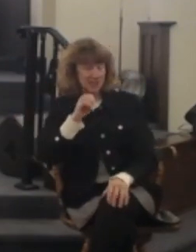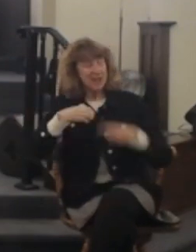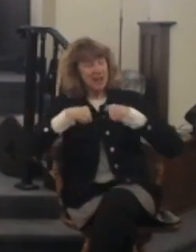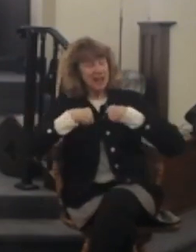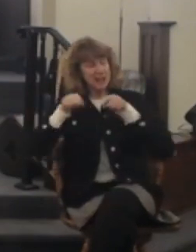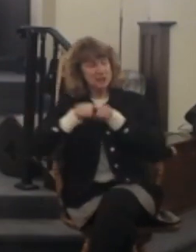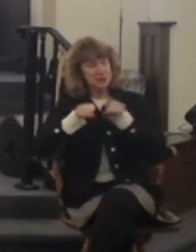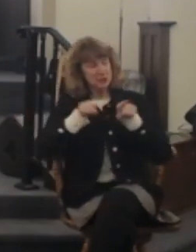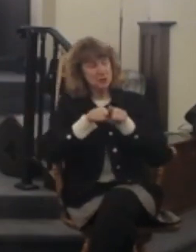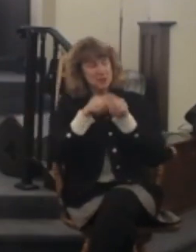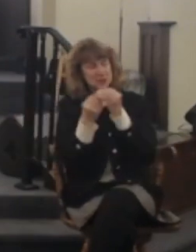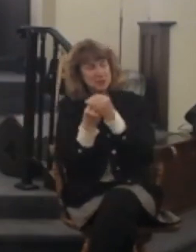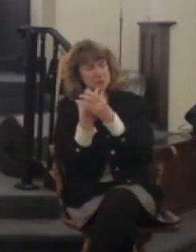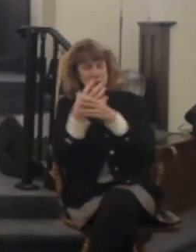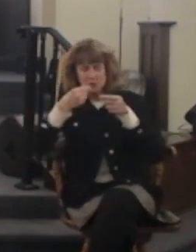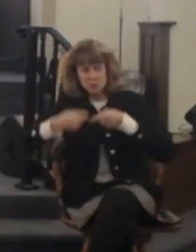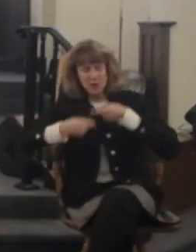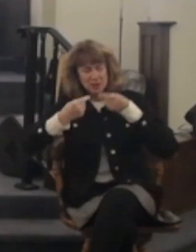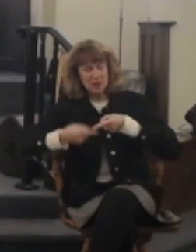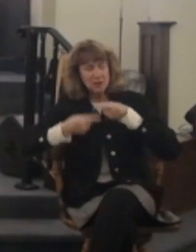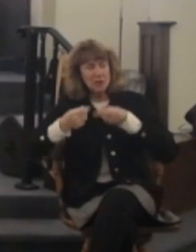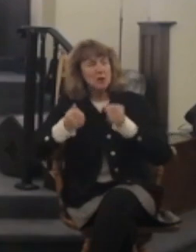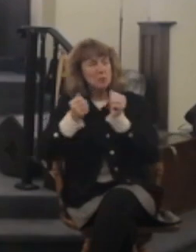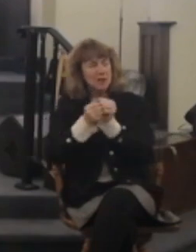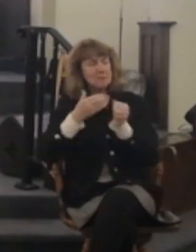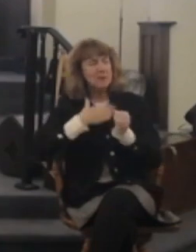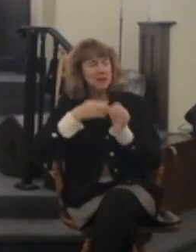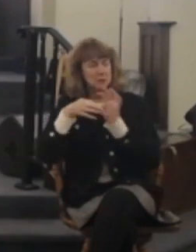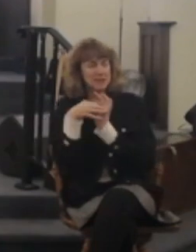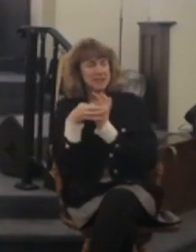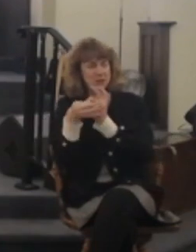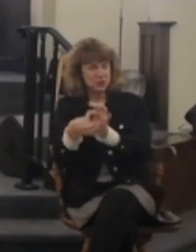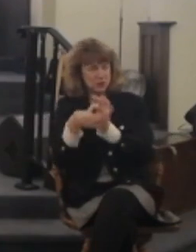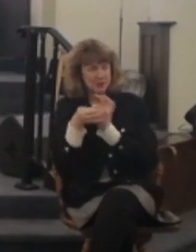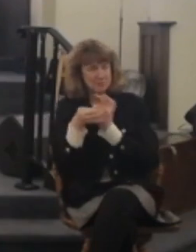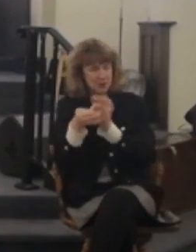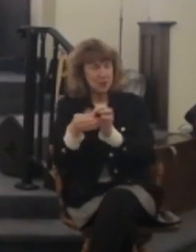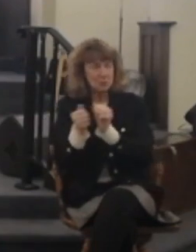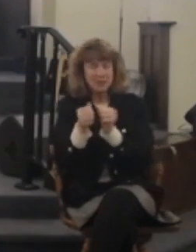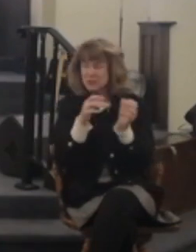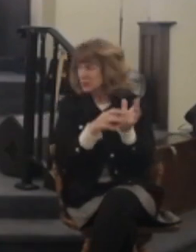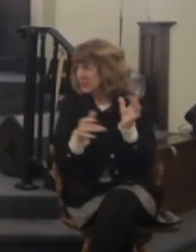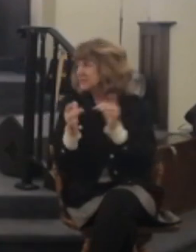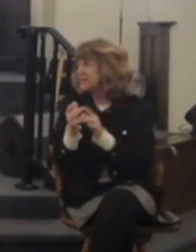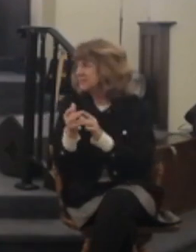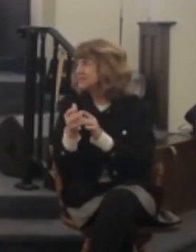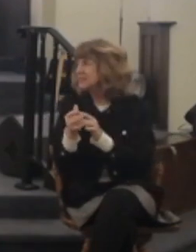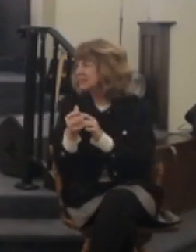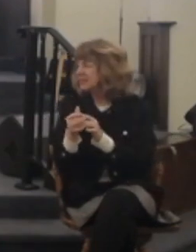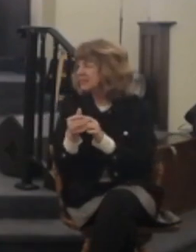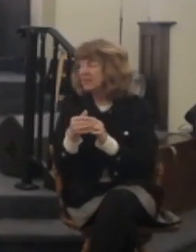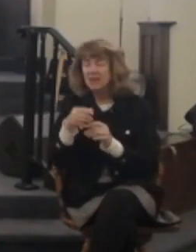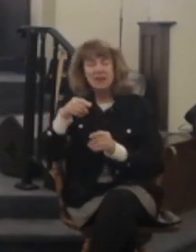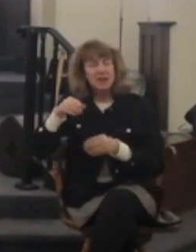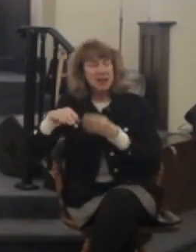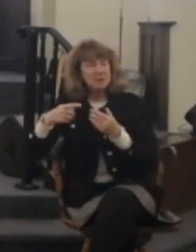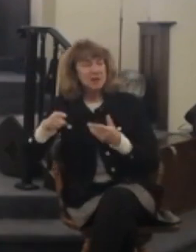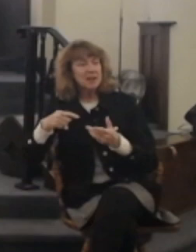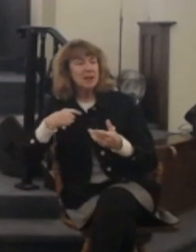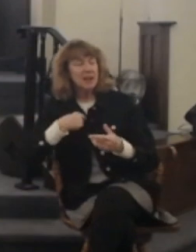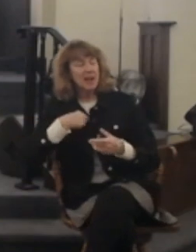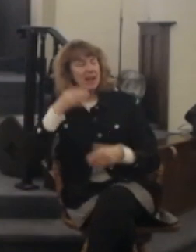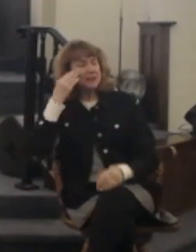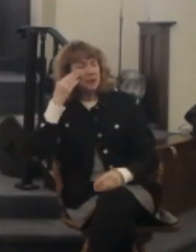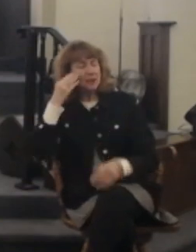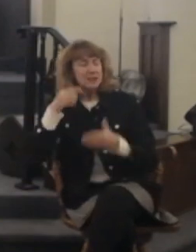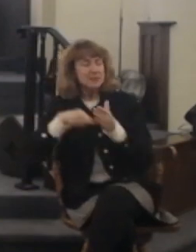with insecurities and in my relationship with Christ, or even in my relationship with my husband, fears,